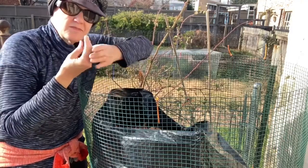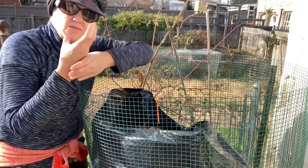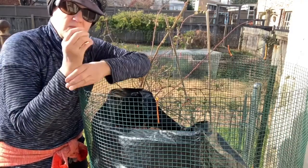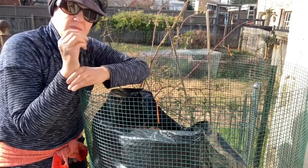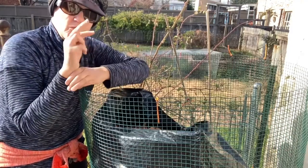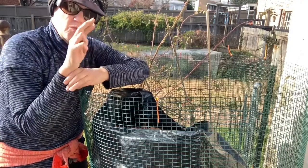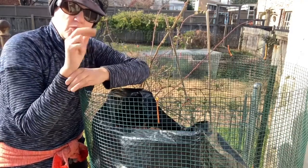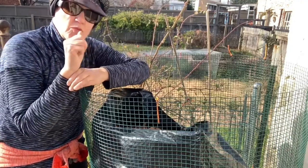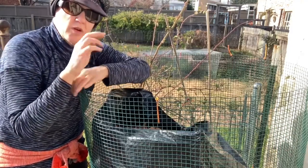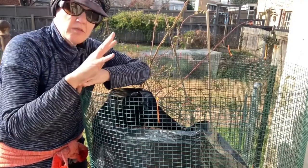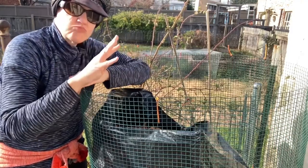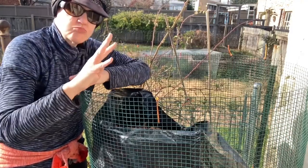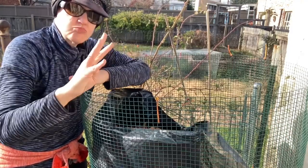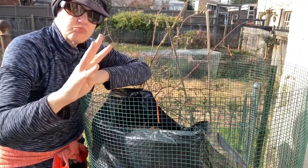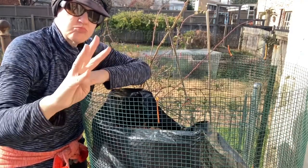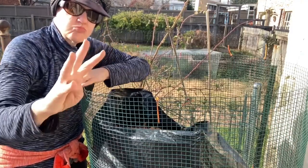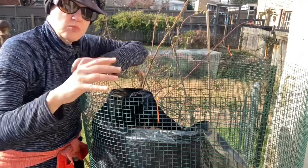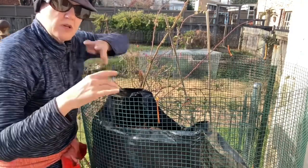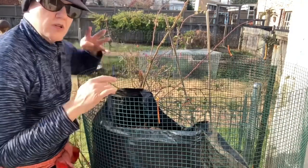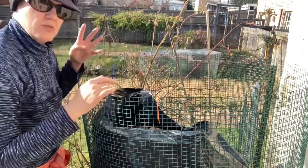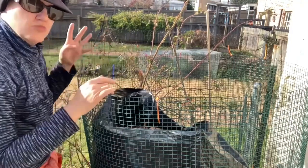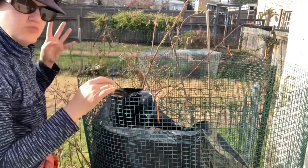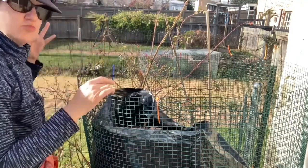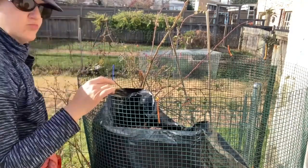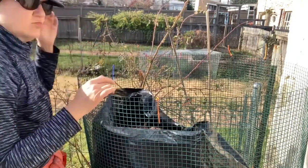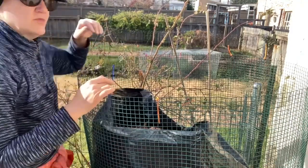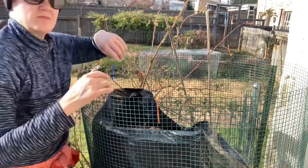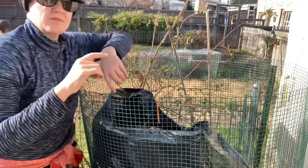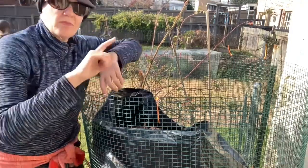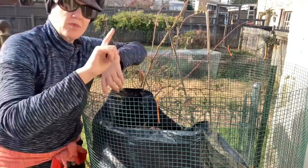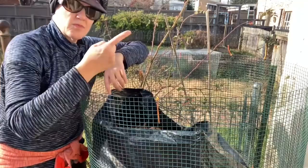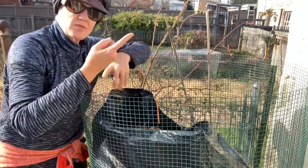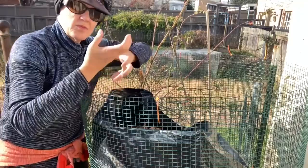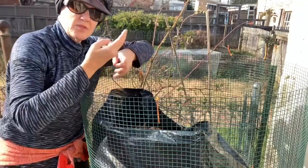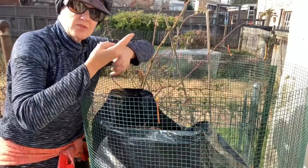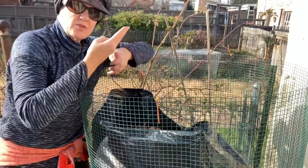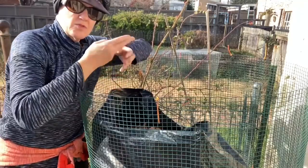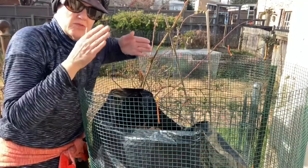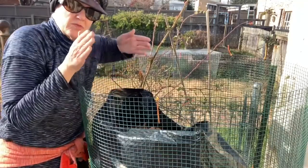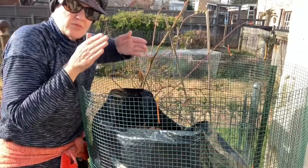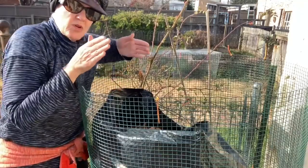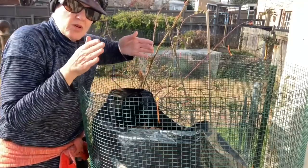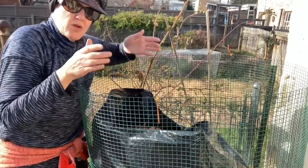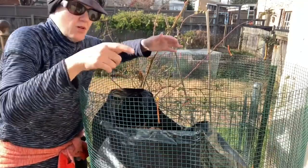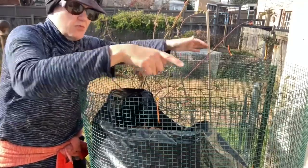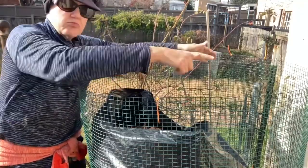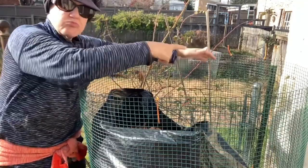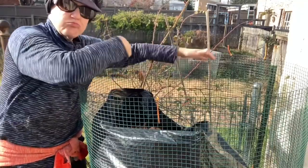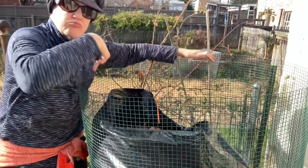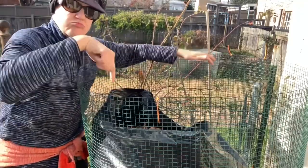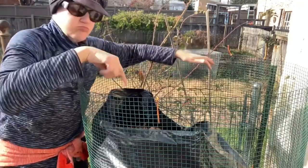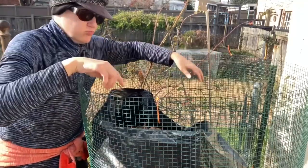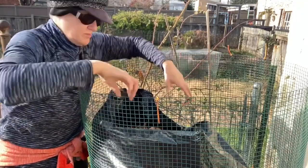next year I'm going to grow okra all along the garage and along the fence. So I only wanted to use a small area for